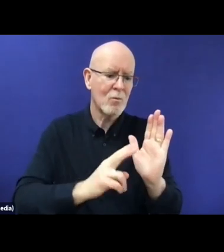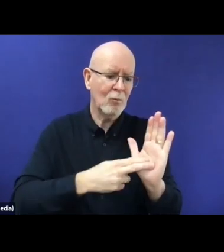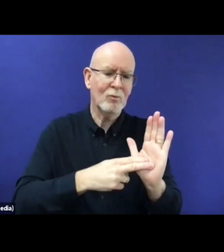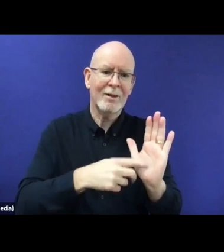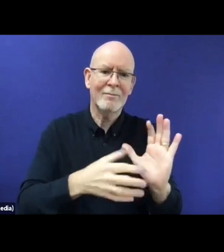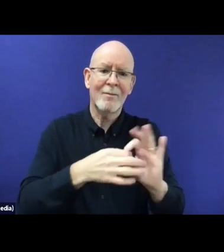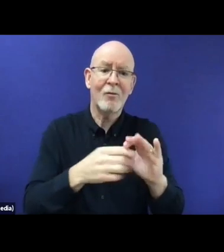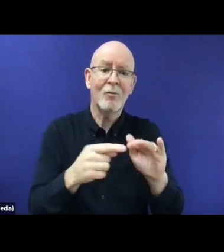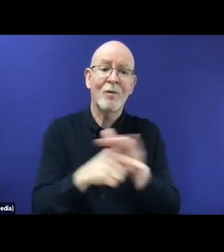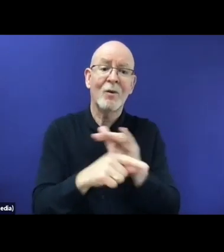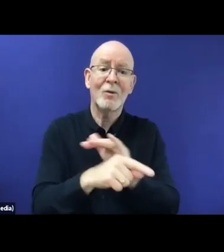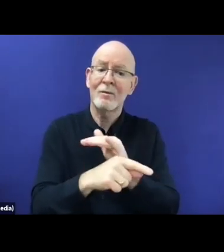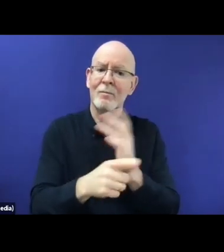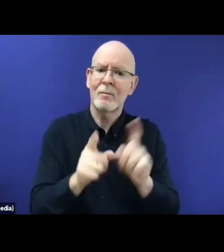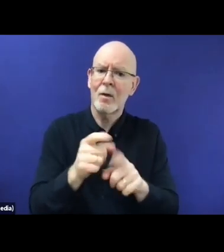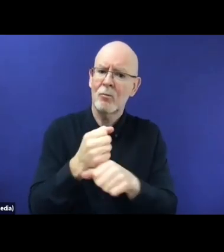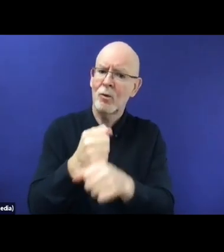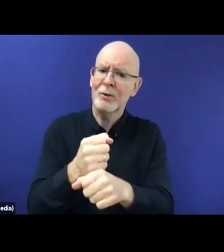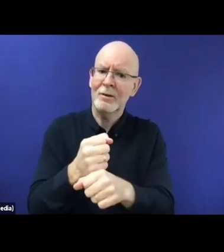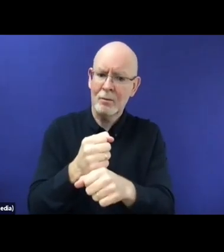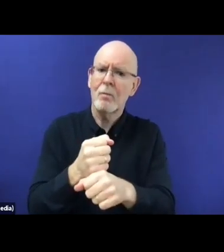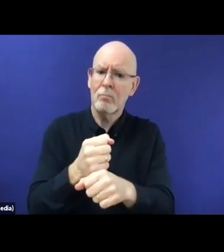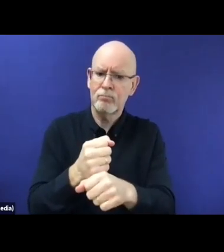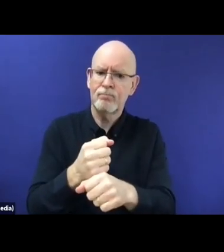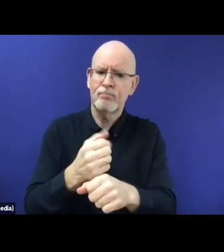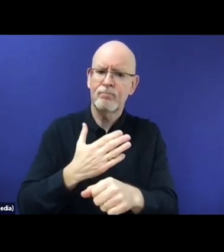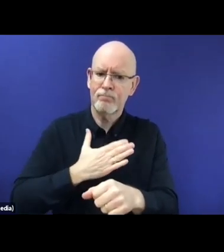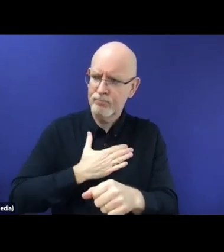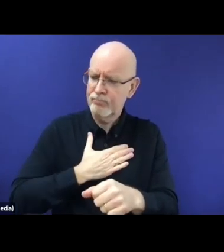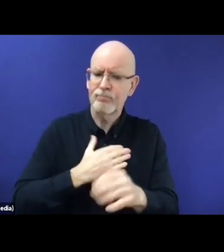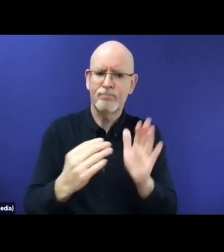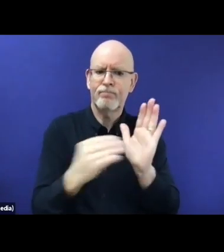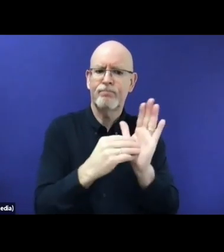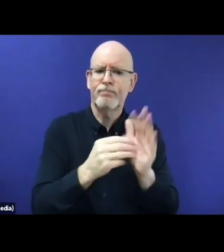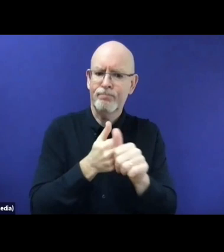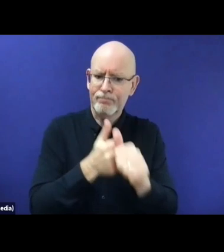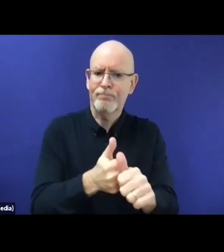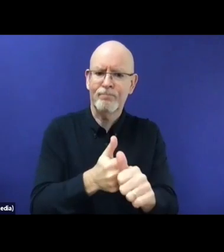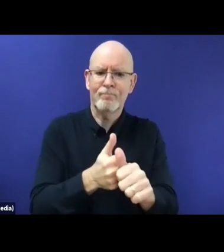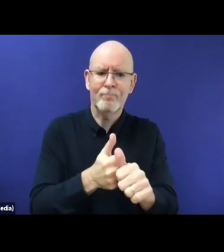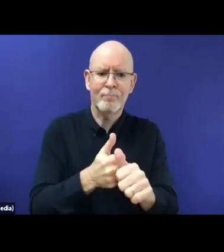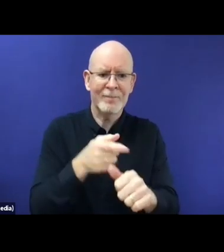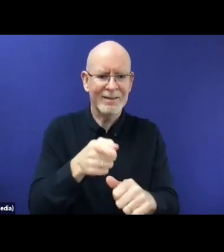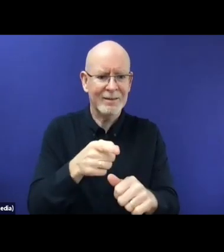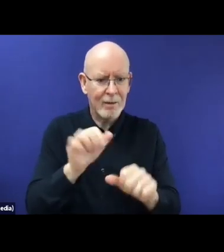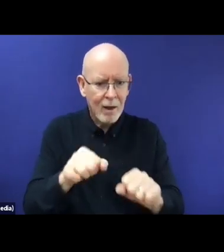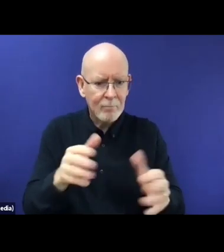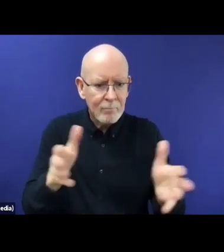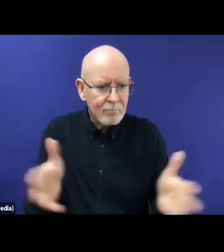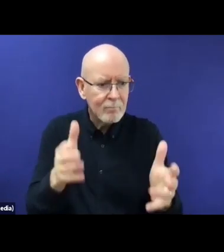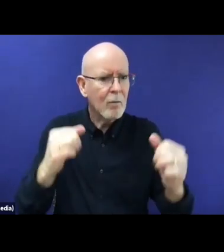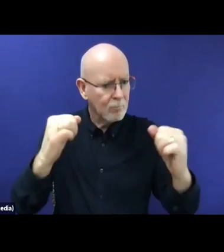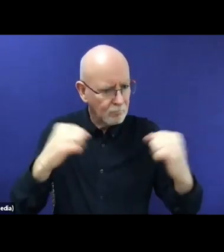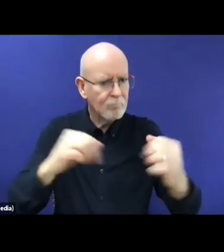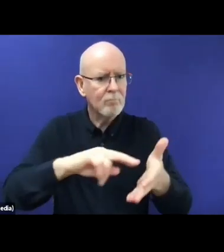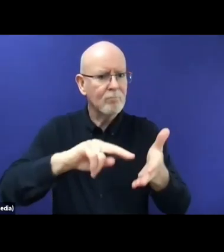situation of refugees. Now, much has been said about the fact that the Global Compact is too cautious, is not binding,